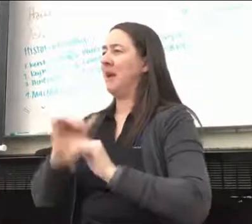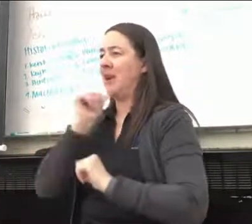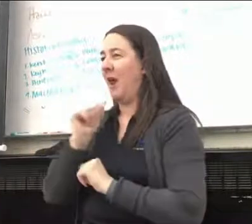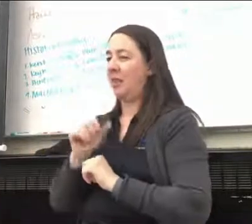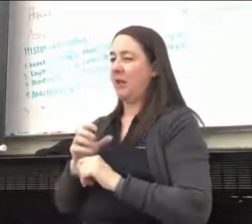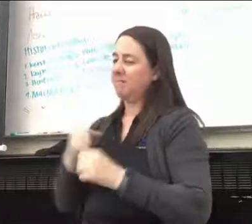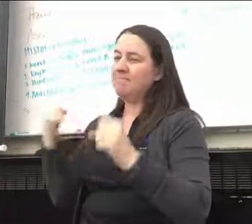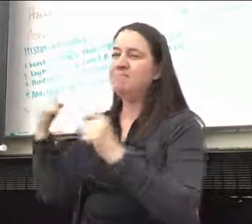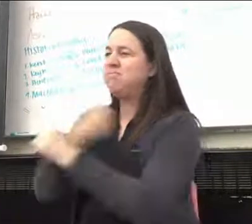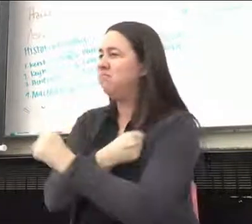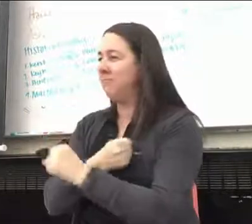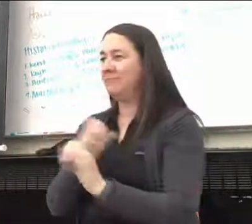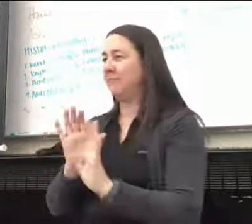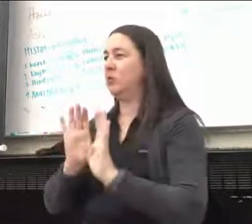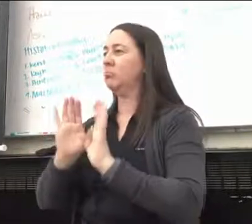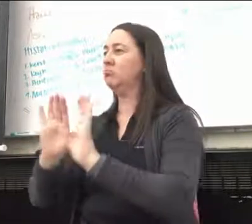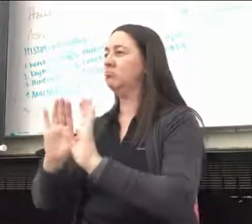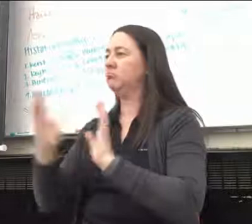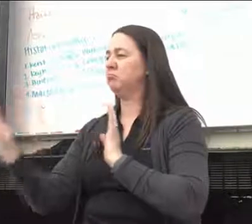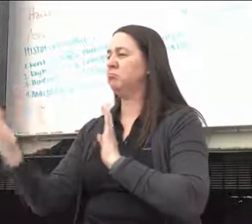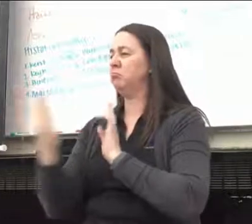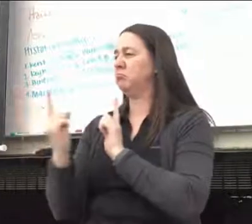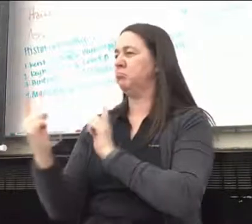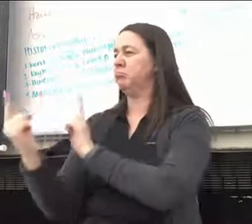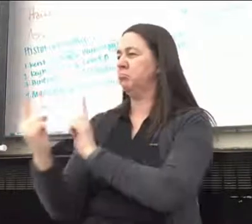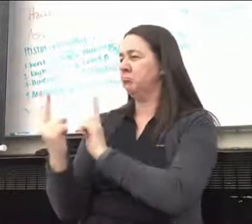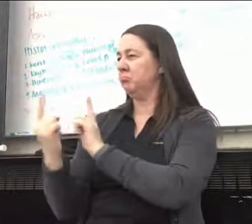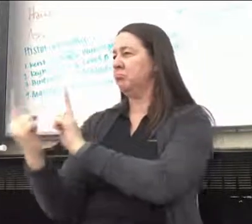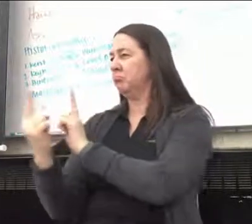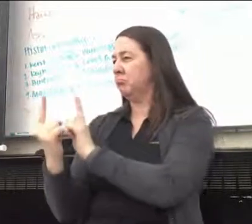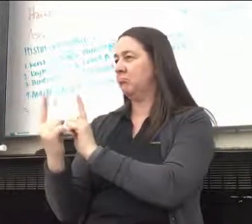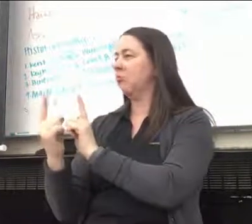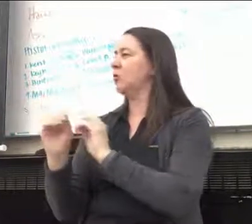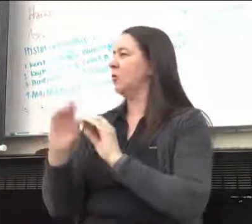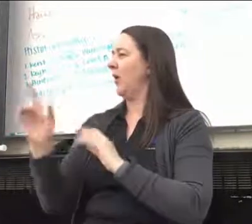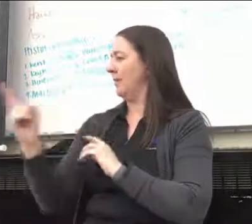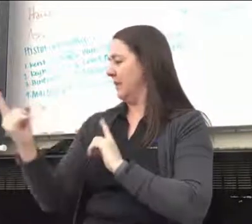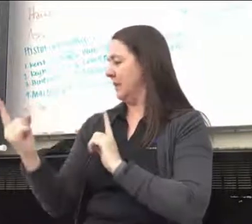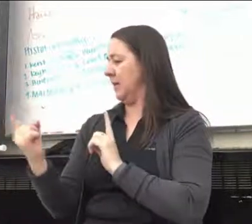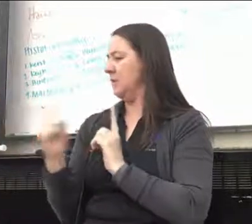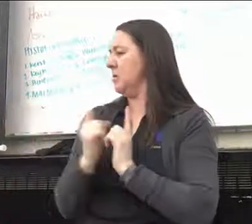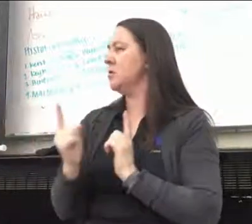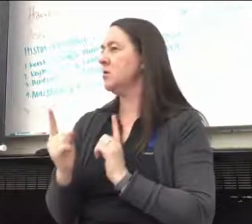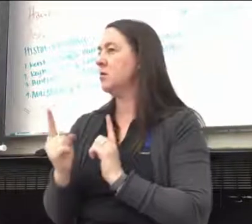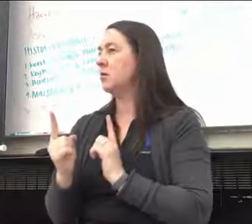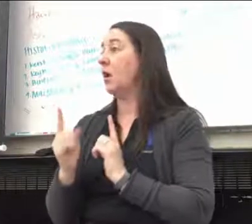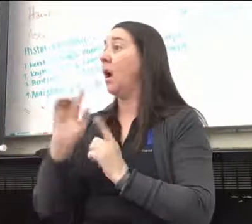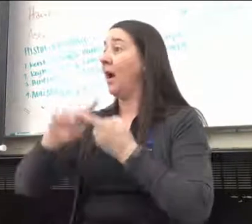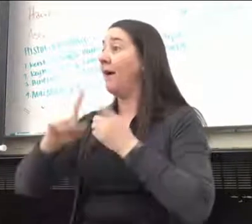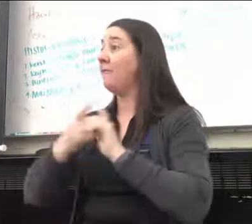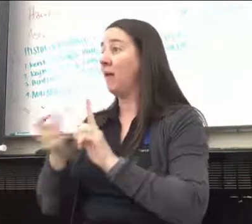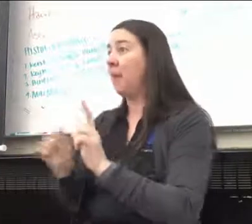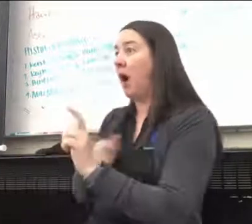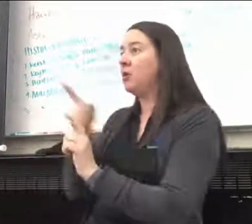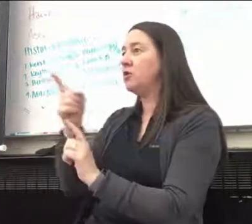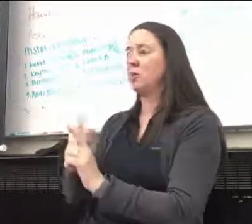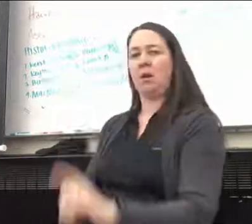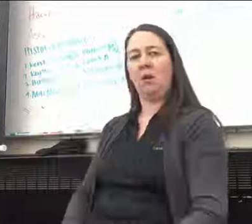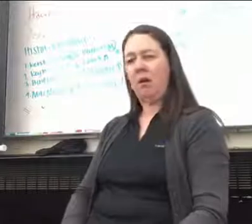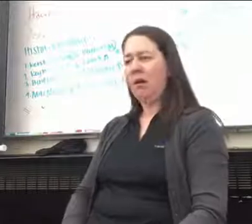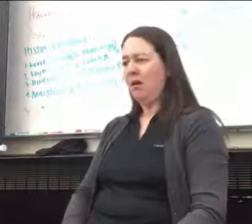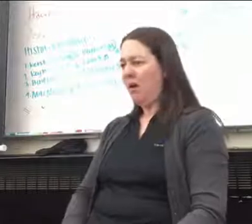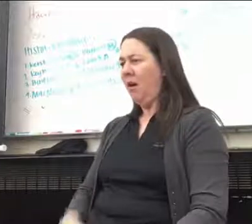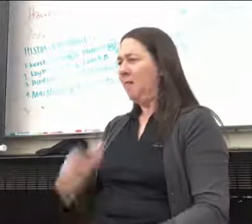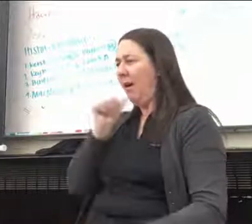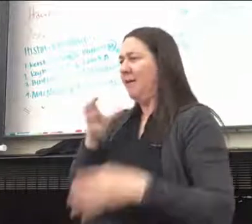okay? Now, obviously, this other kid, though, pushes you a little too hard. And your friend in the back of you is like, whoa, I'm not going